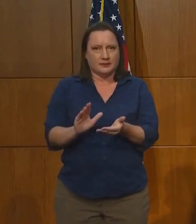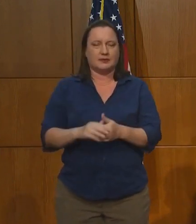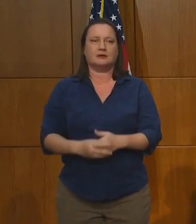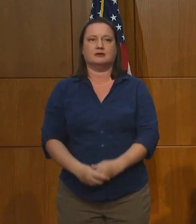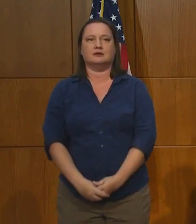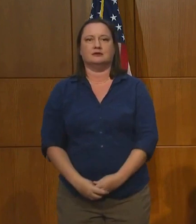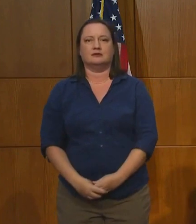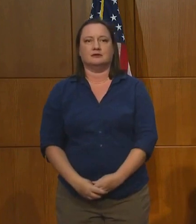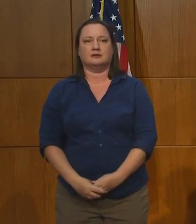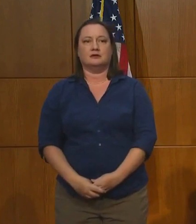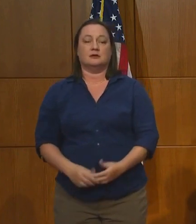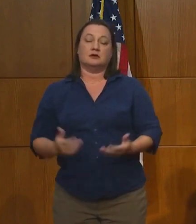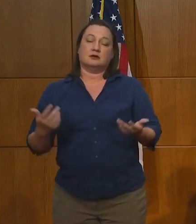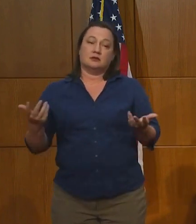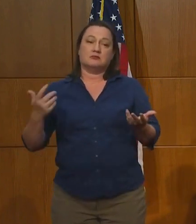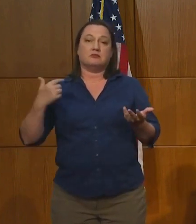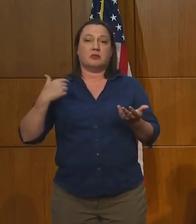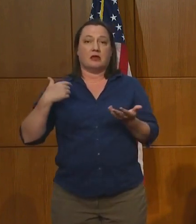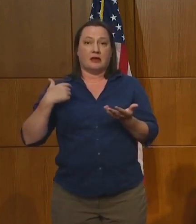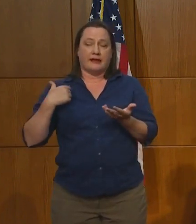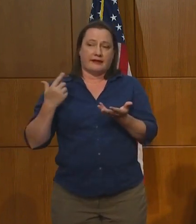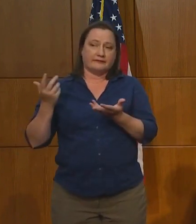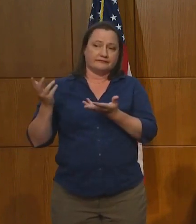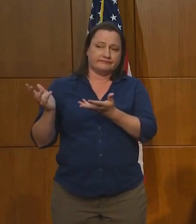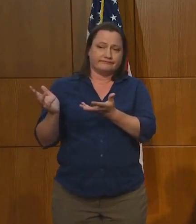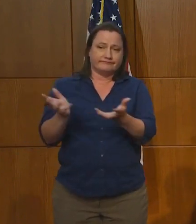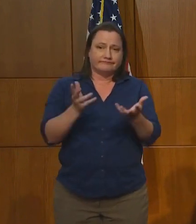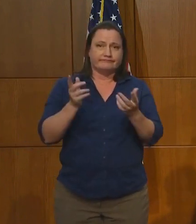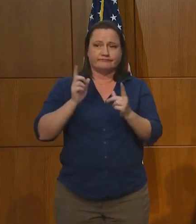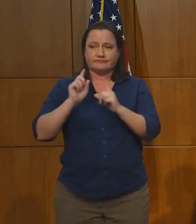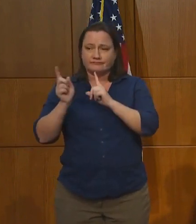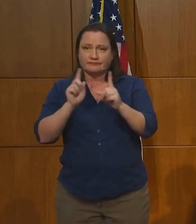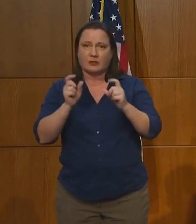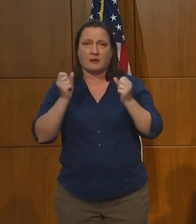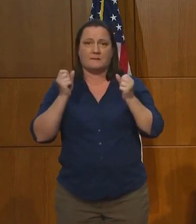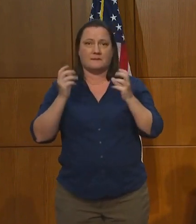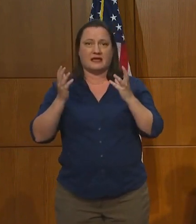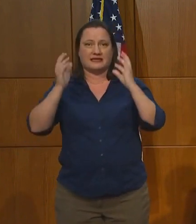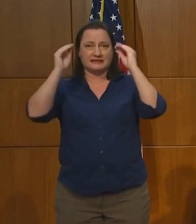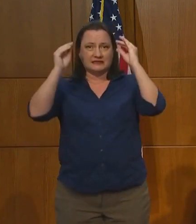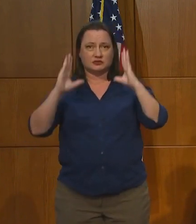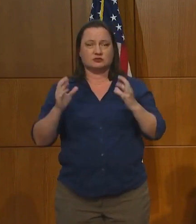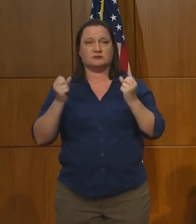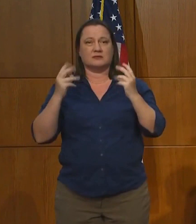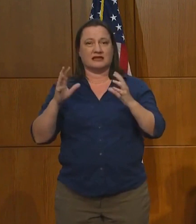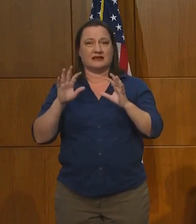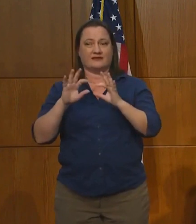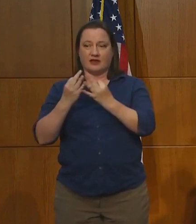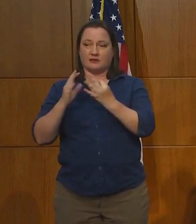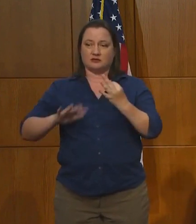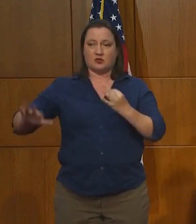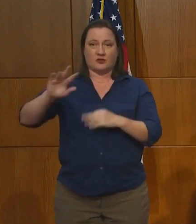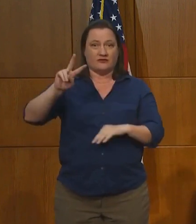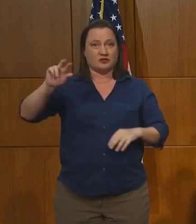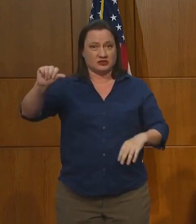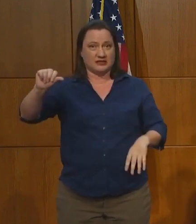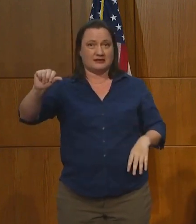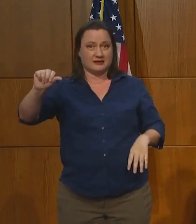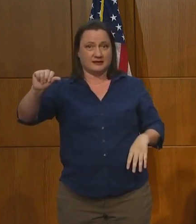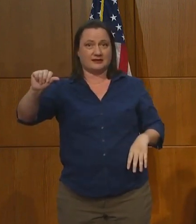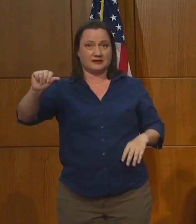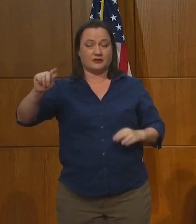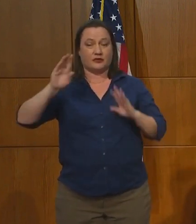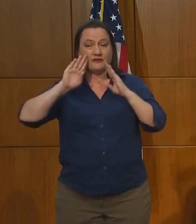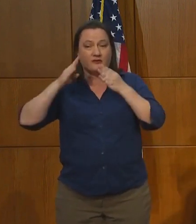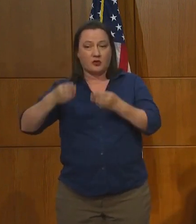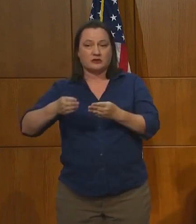with a number of educators, a number of families around Virginia, it's not just about our children. It's